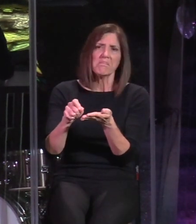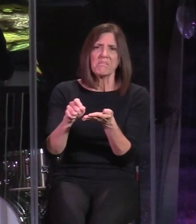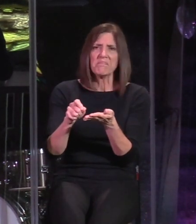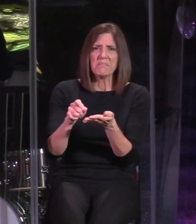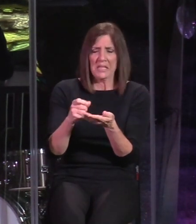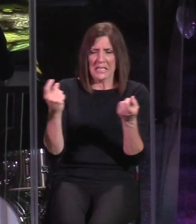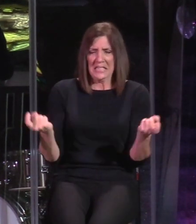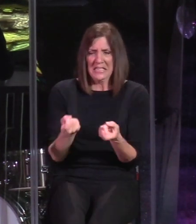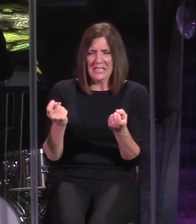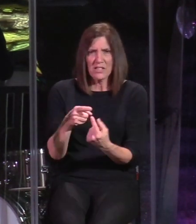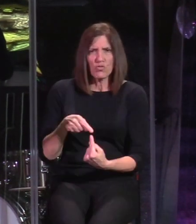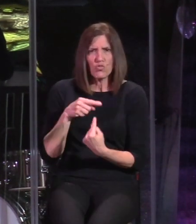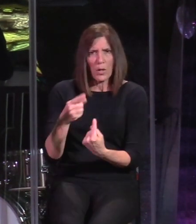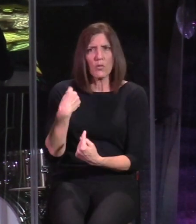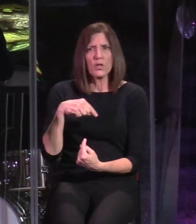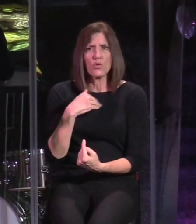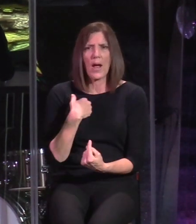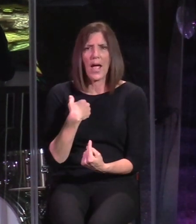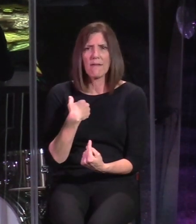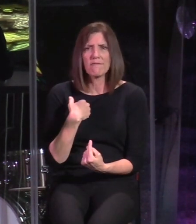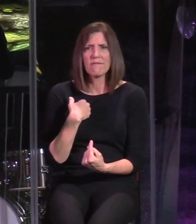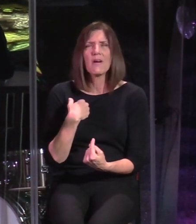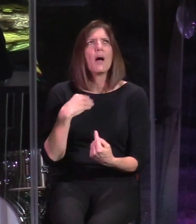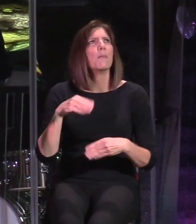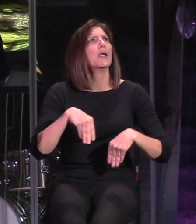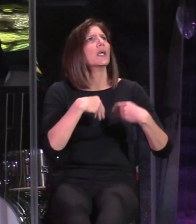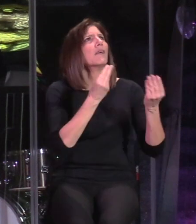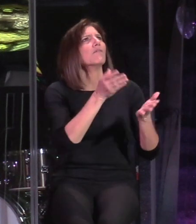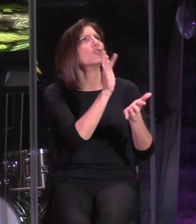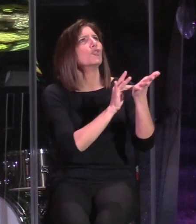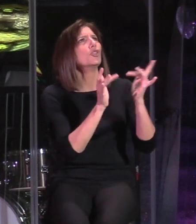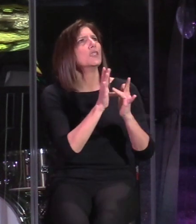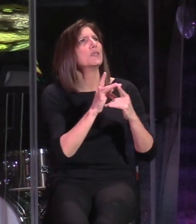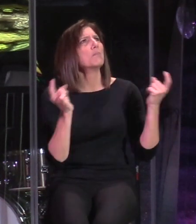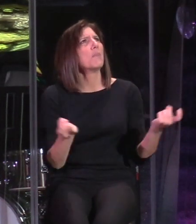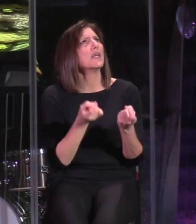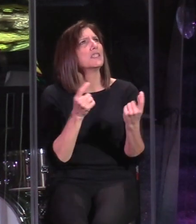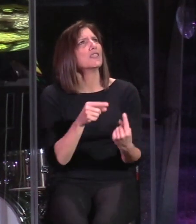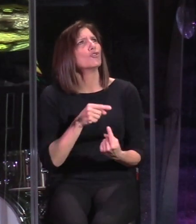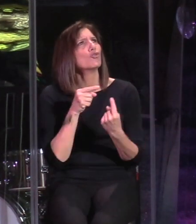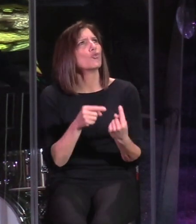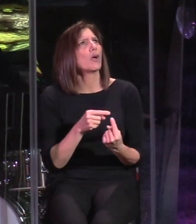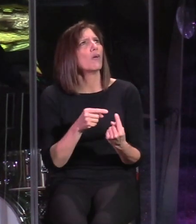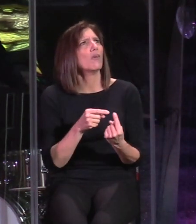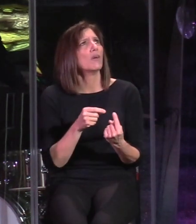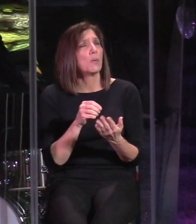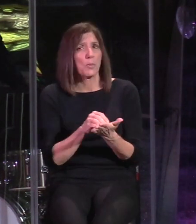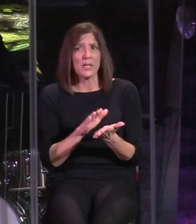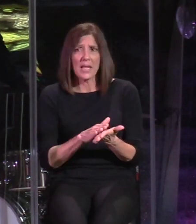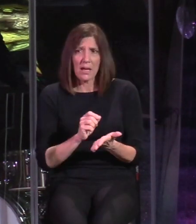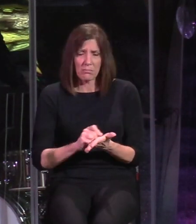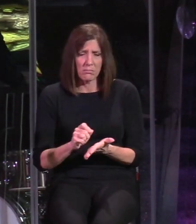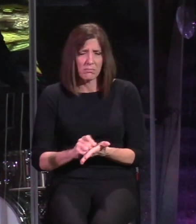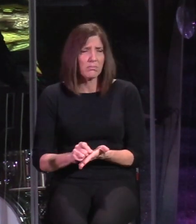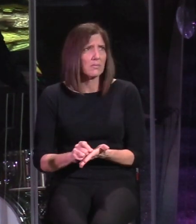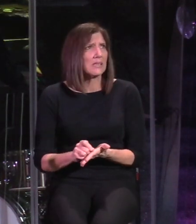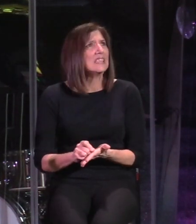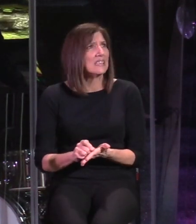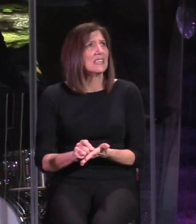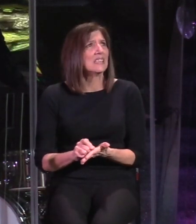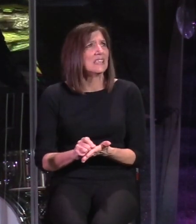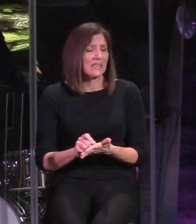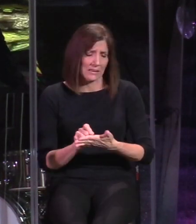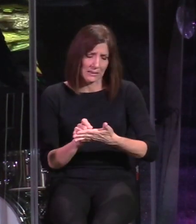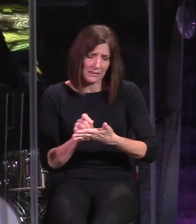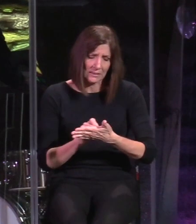particular sin struggles that you want to lay at the feet of Jesus tonight. You know, we can't be together to do this, but I want to